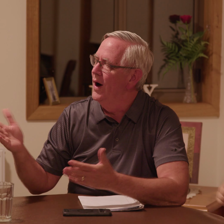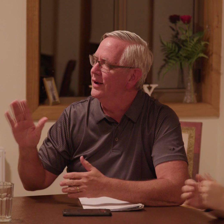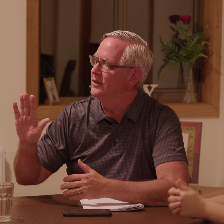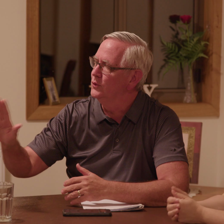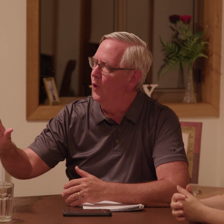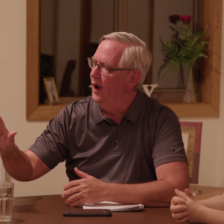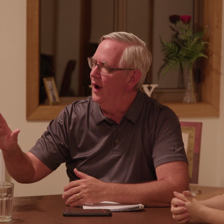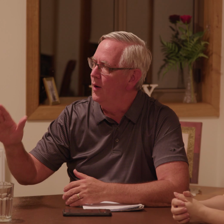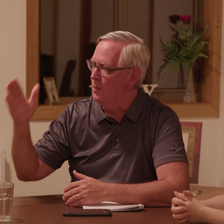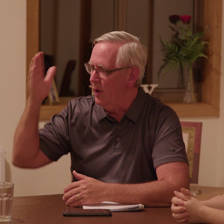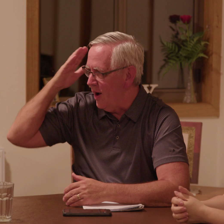John.